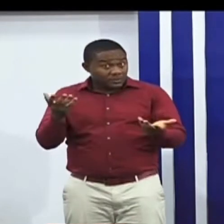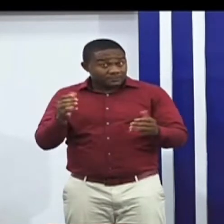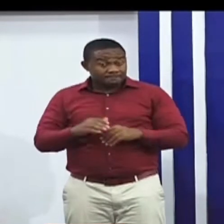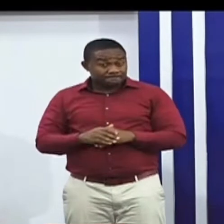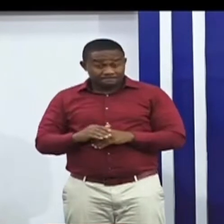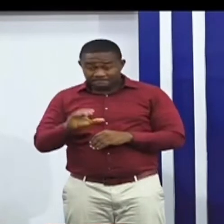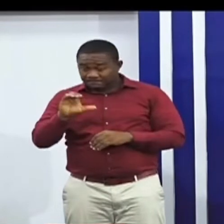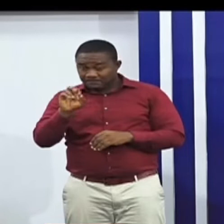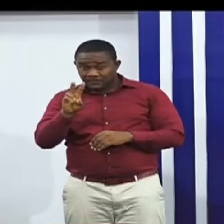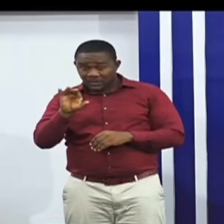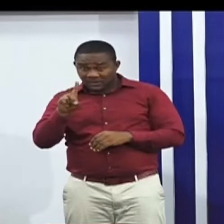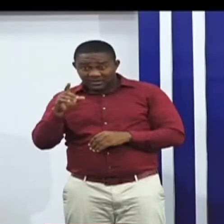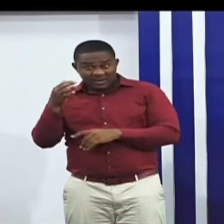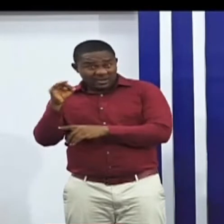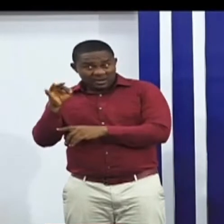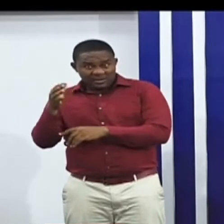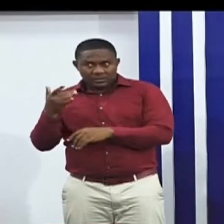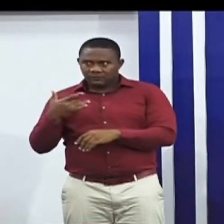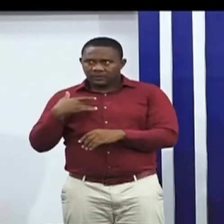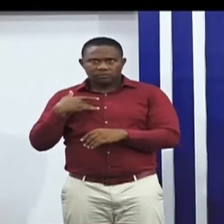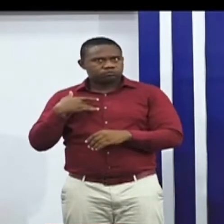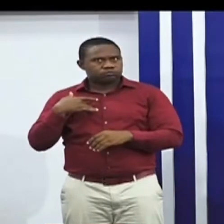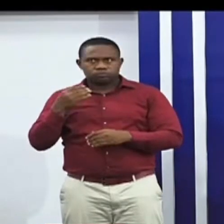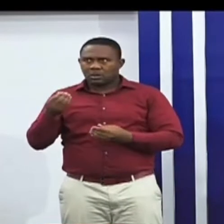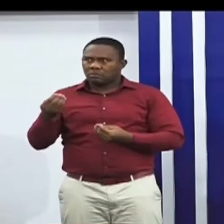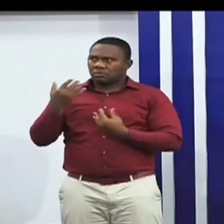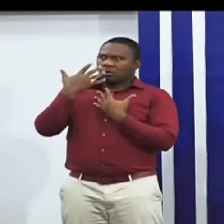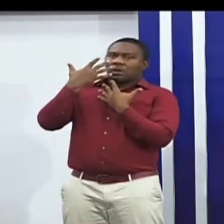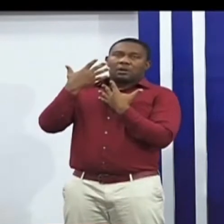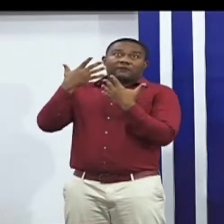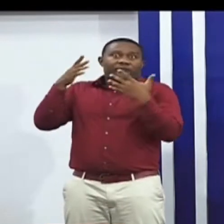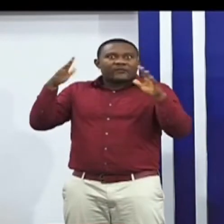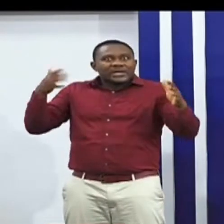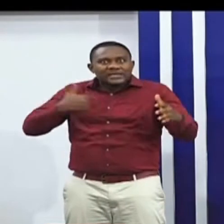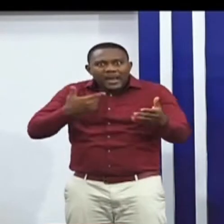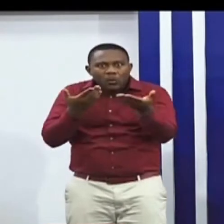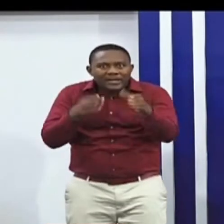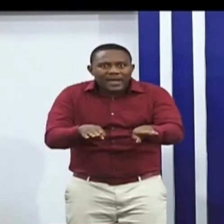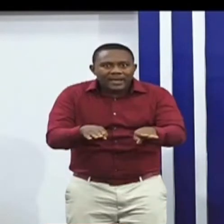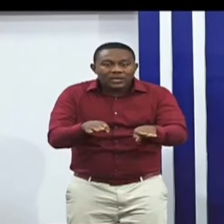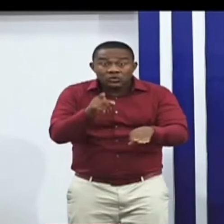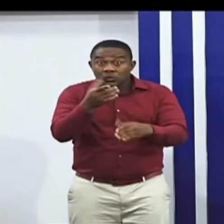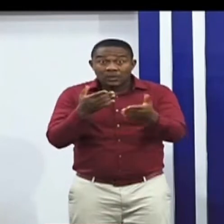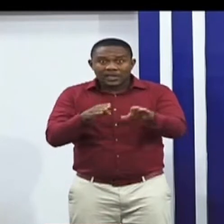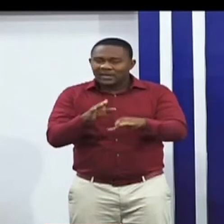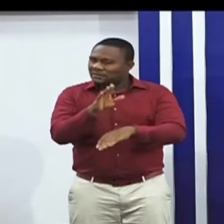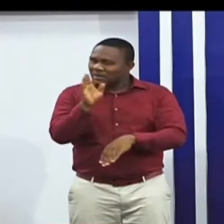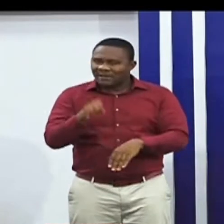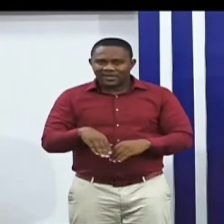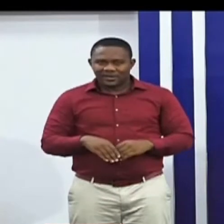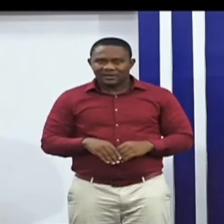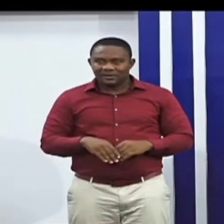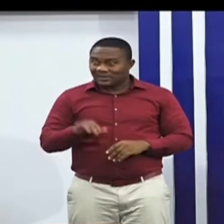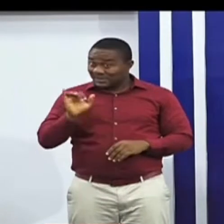COVID is still not equivalent to death as people have perceived it. We want to encourage everybody to continue applying